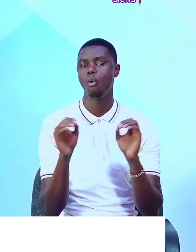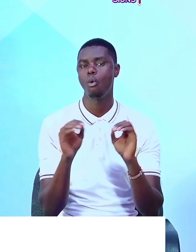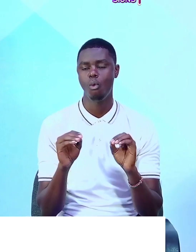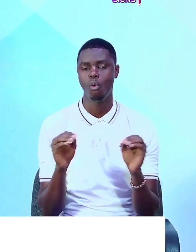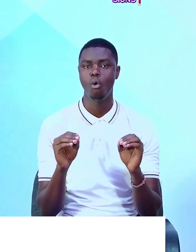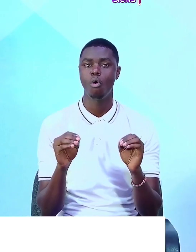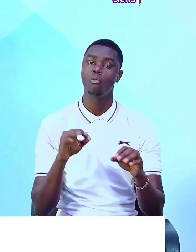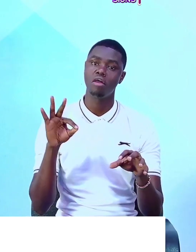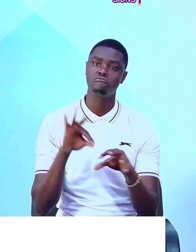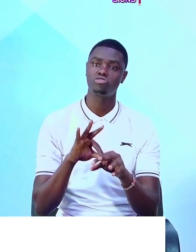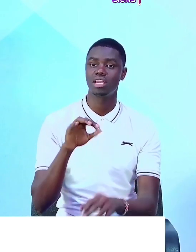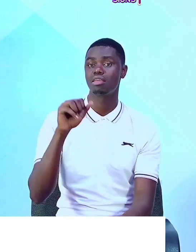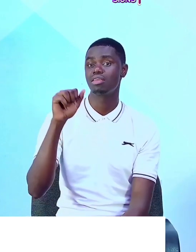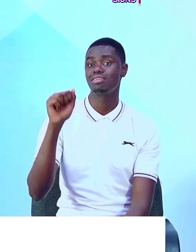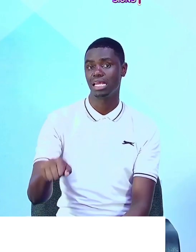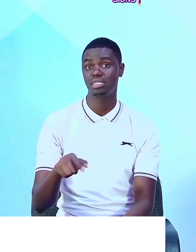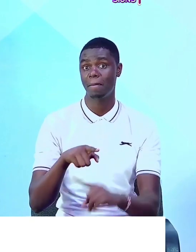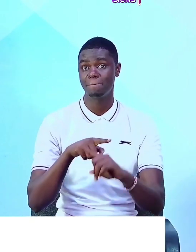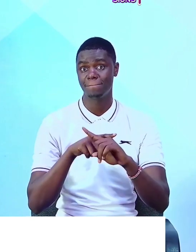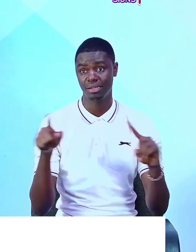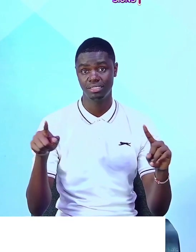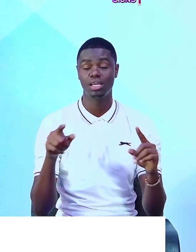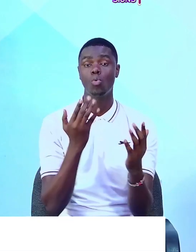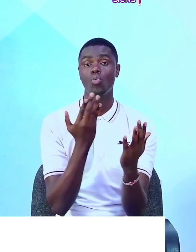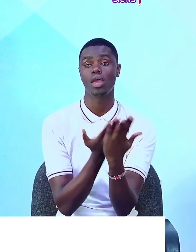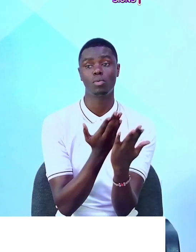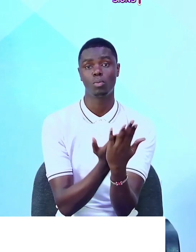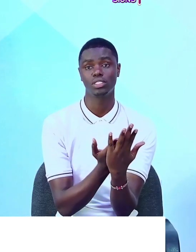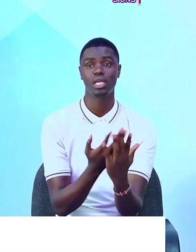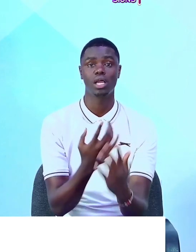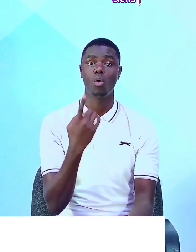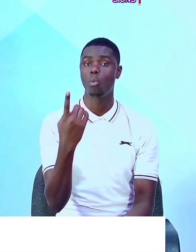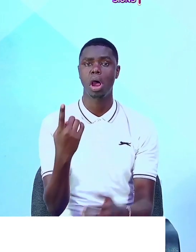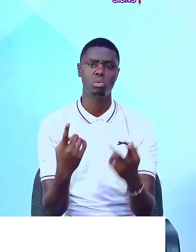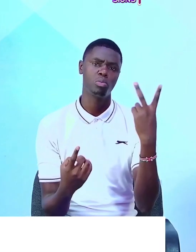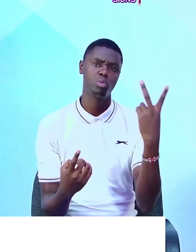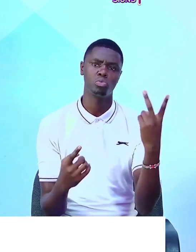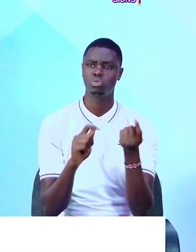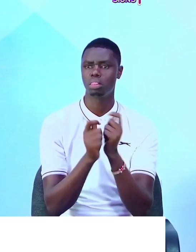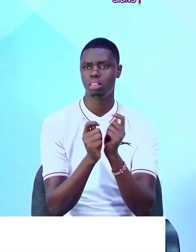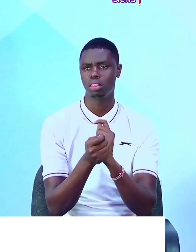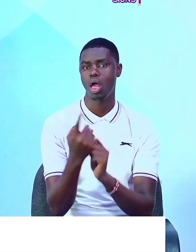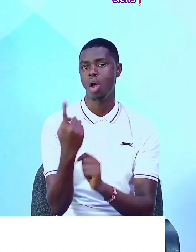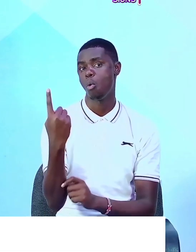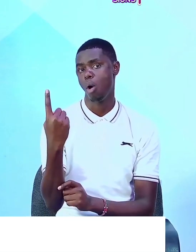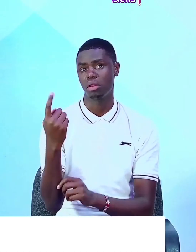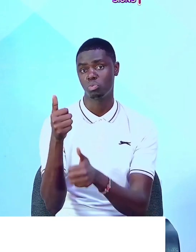yes. However, we are proposing one or two amendments. One amendment,